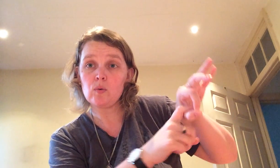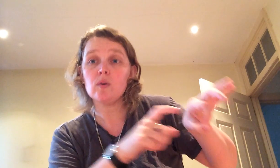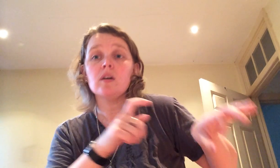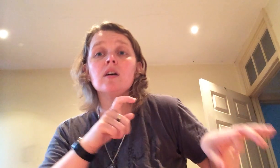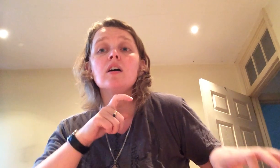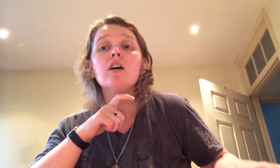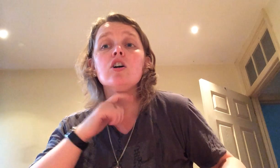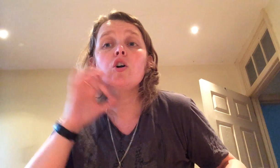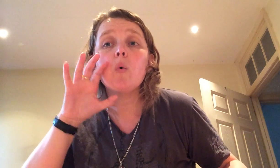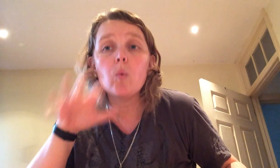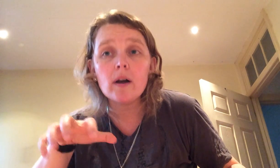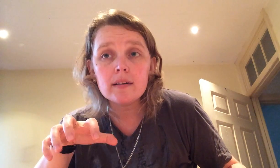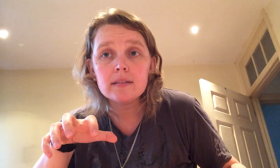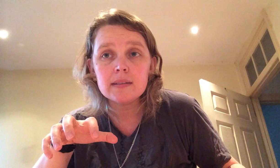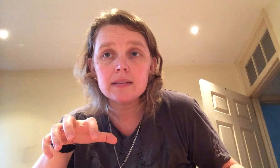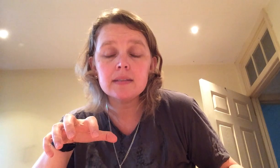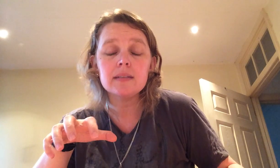Q, Q,